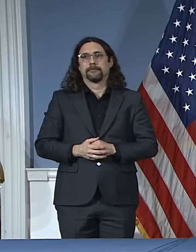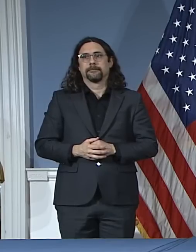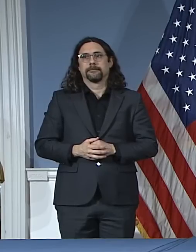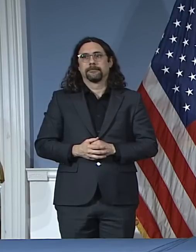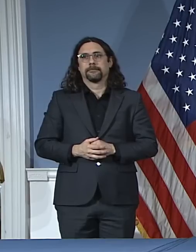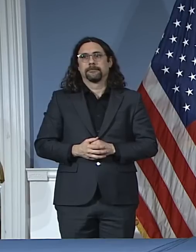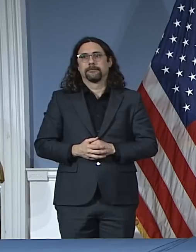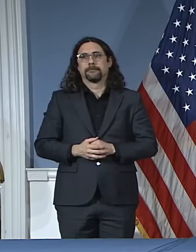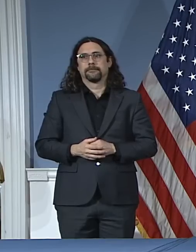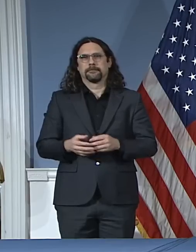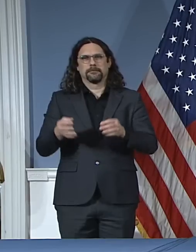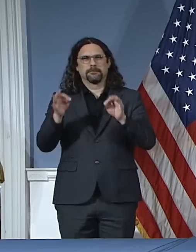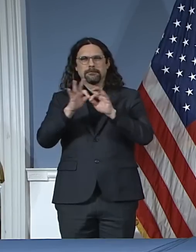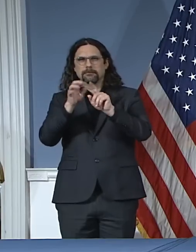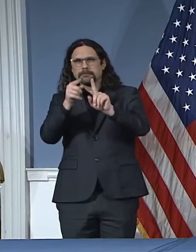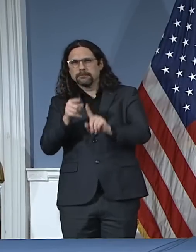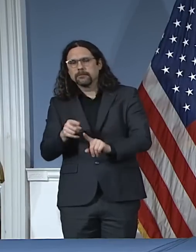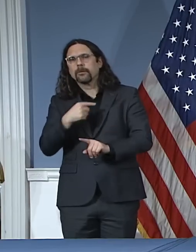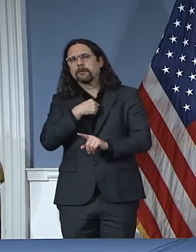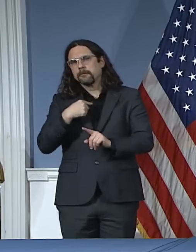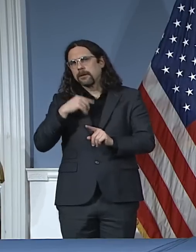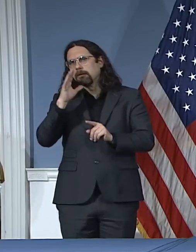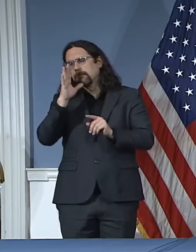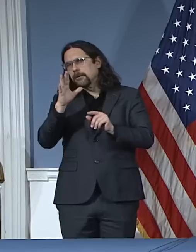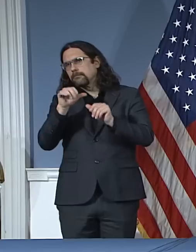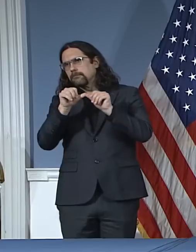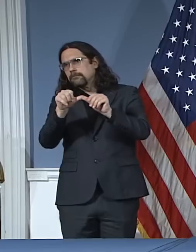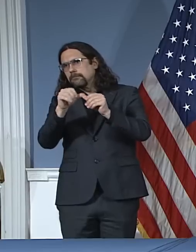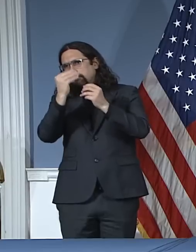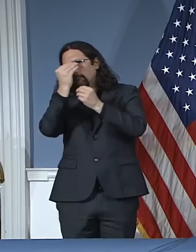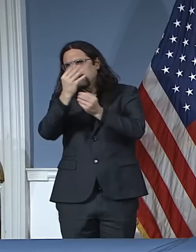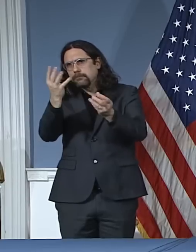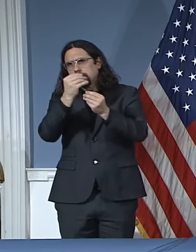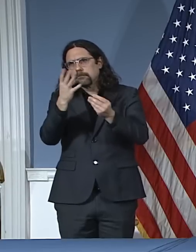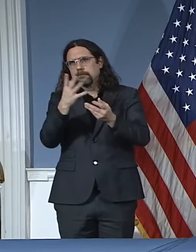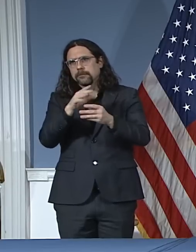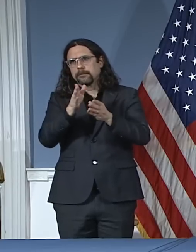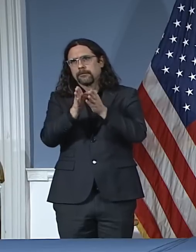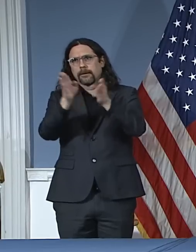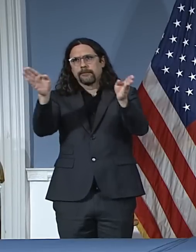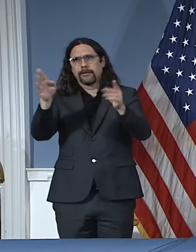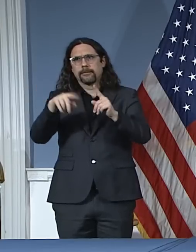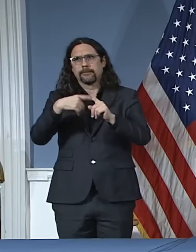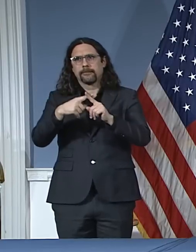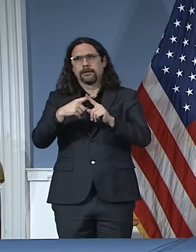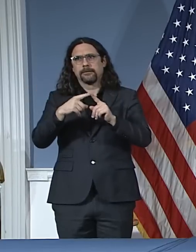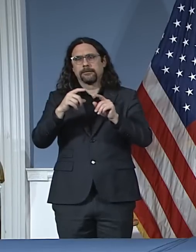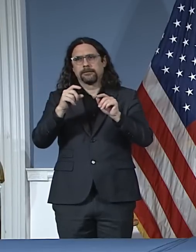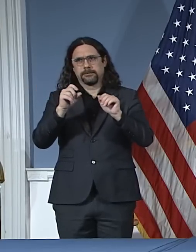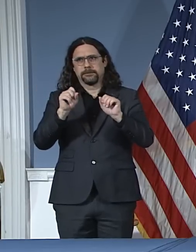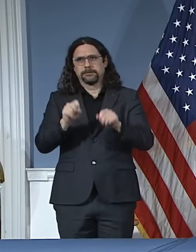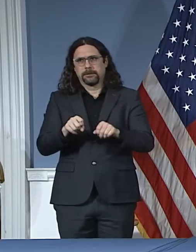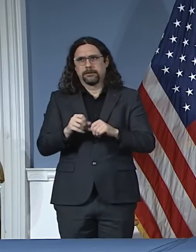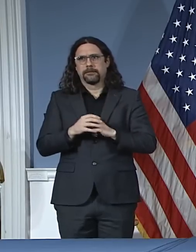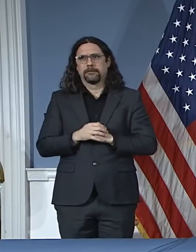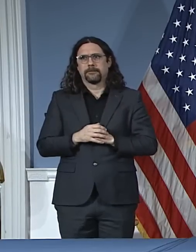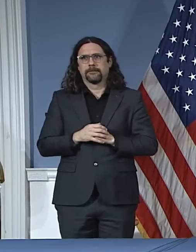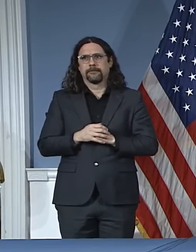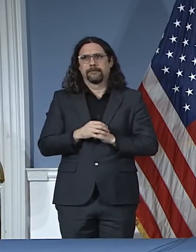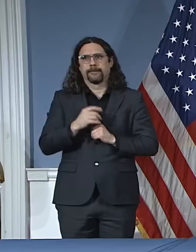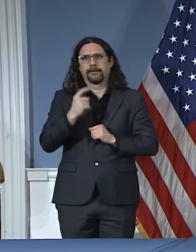talked a lot, and I reflected a few days ago about a conversation I had with Dr. Anthony Fauci, who is the leading national